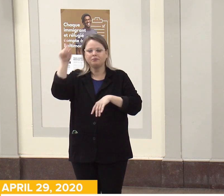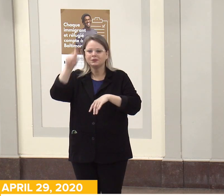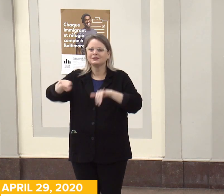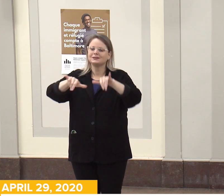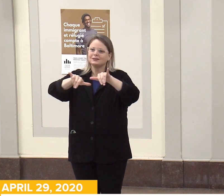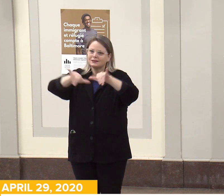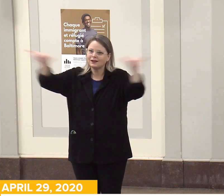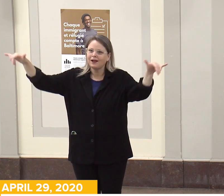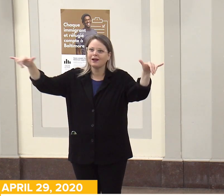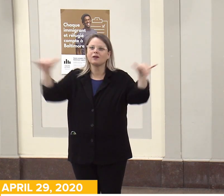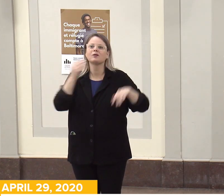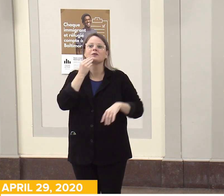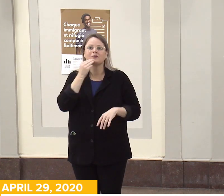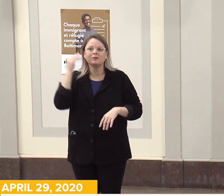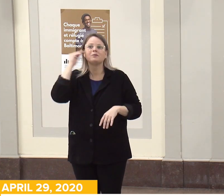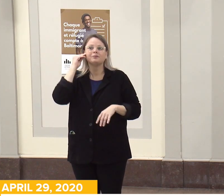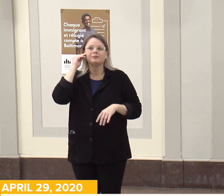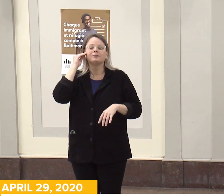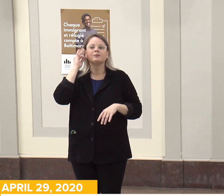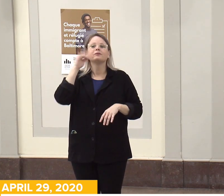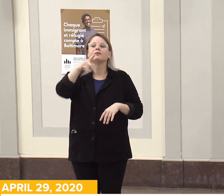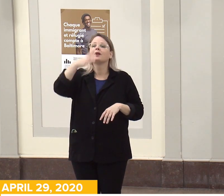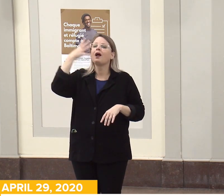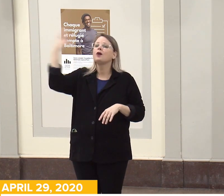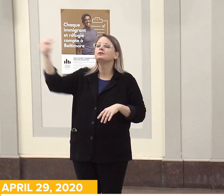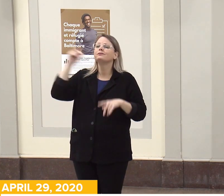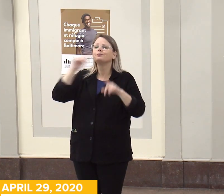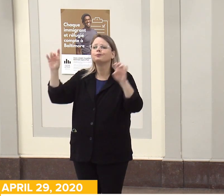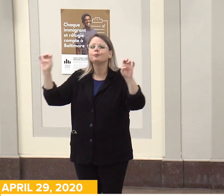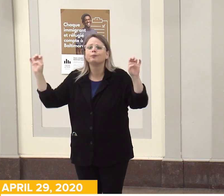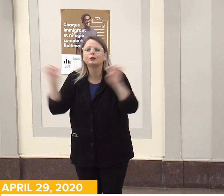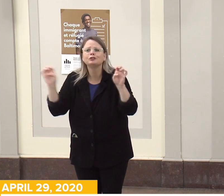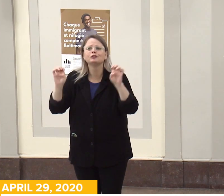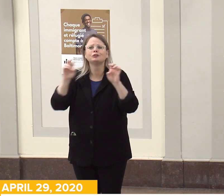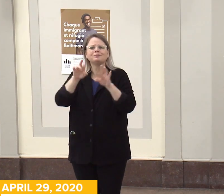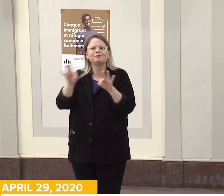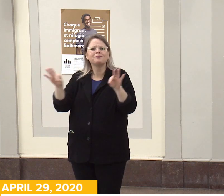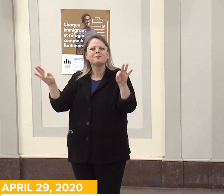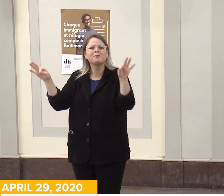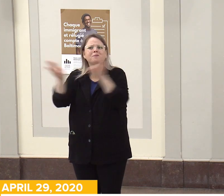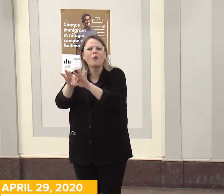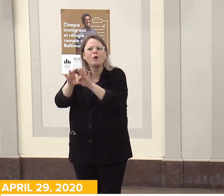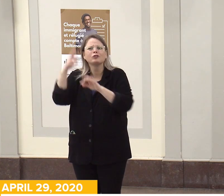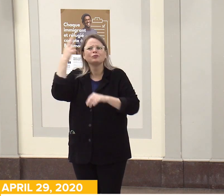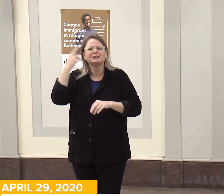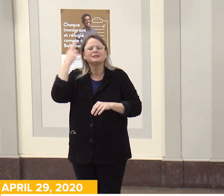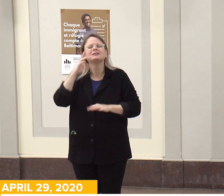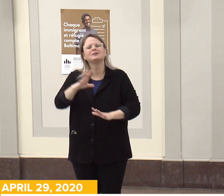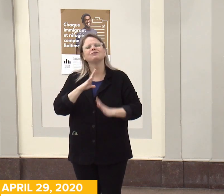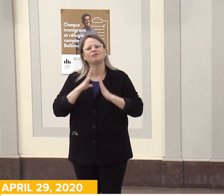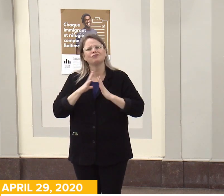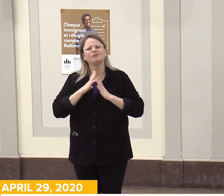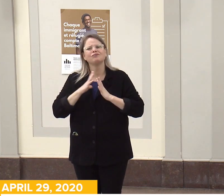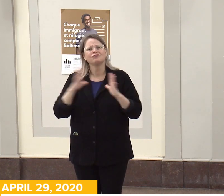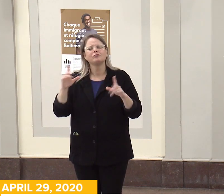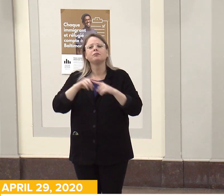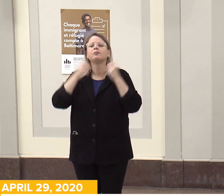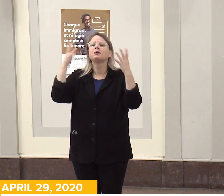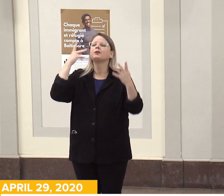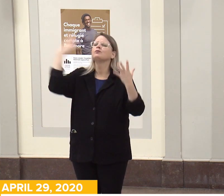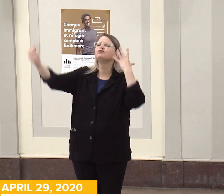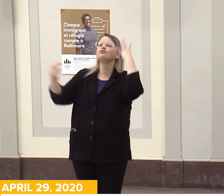out for an essential reason. We have way too many people outside aimlessly and too many residents out in public without a